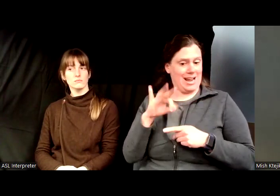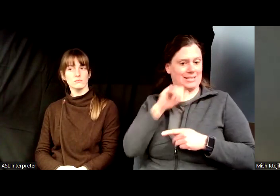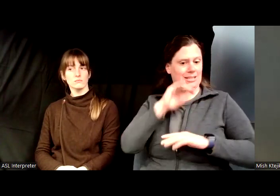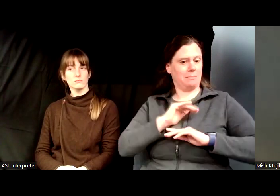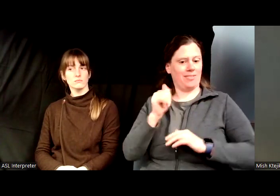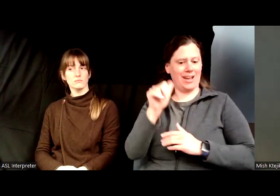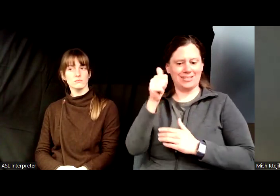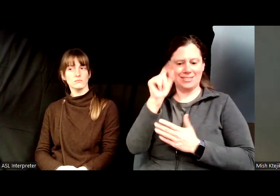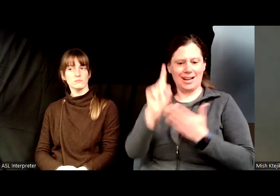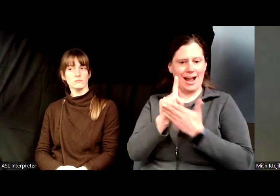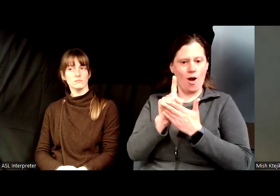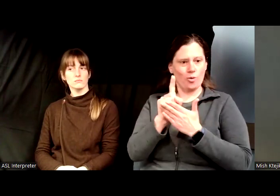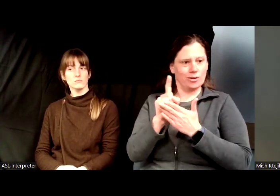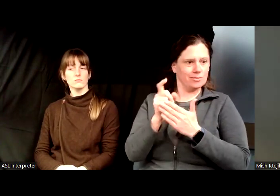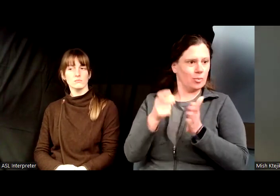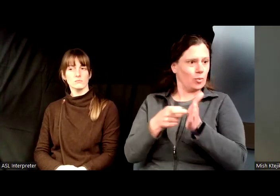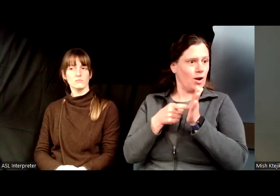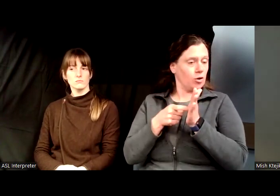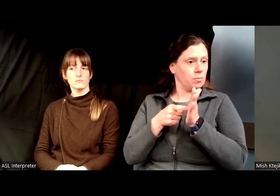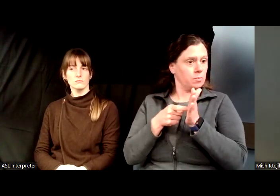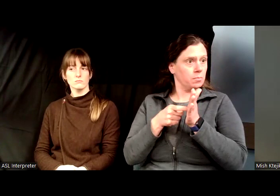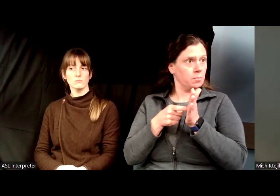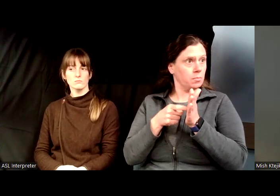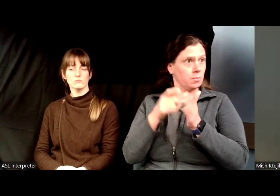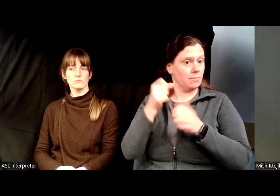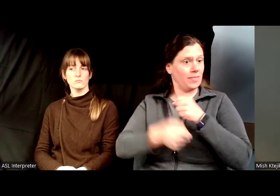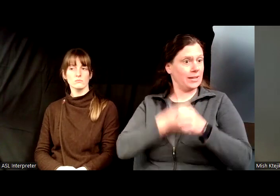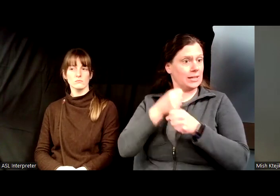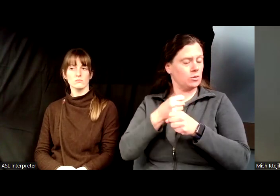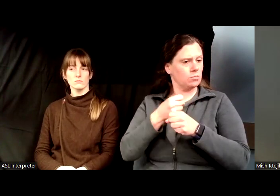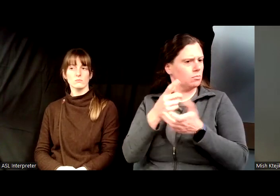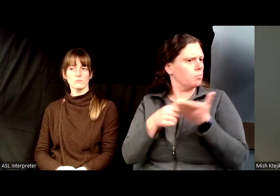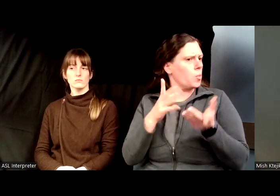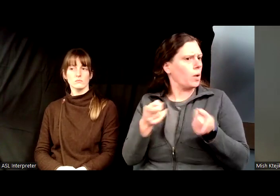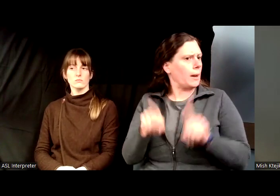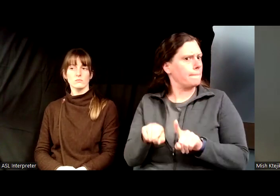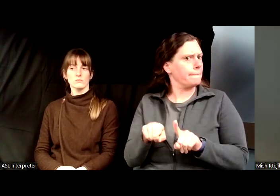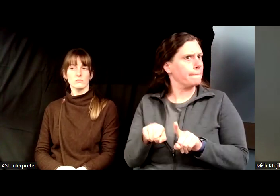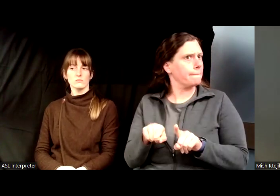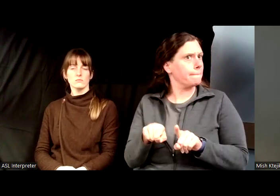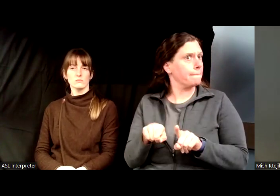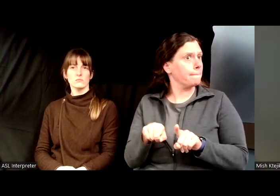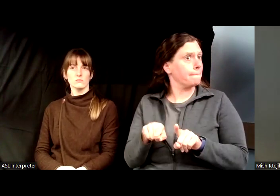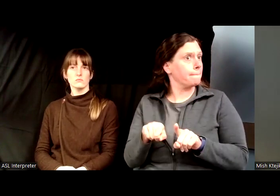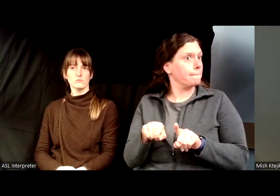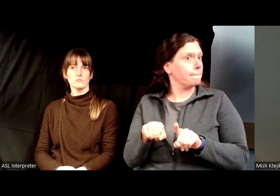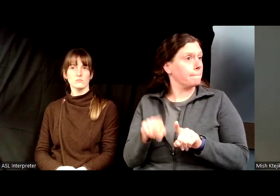but people will have a choice not to supervise. So, but like how the requirement for like, let's say that 10 hours of requirements, what